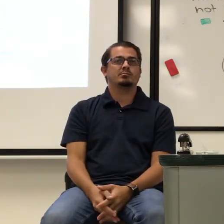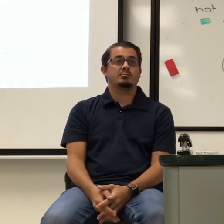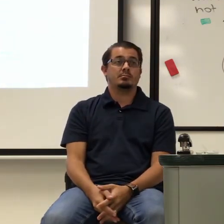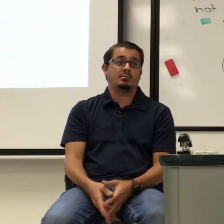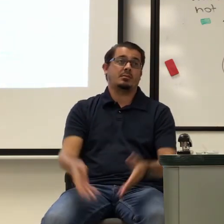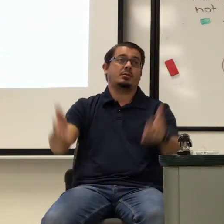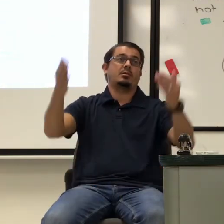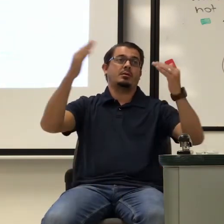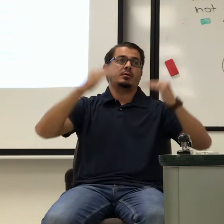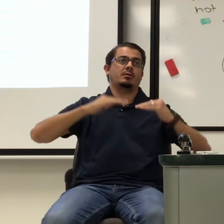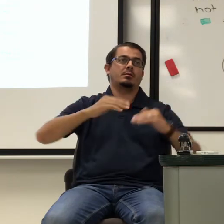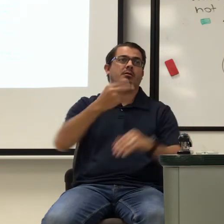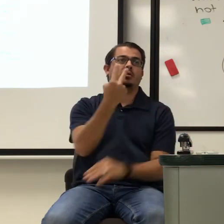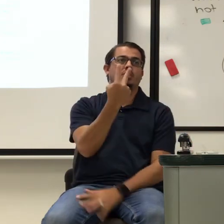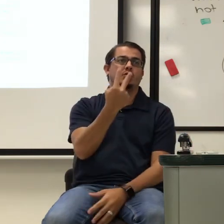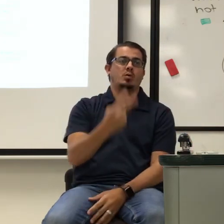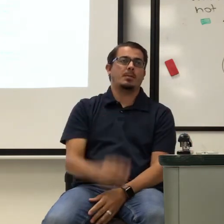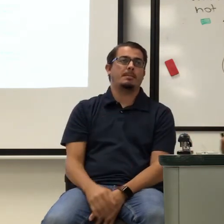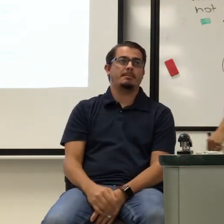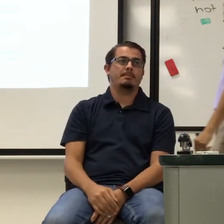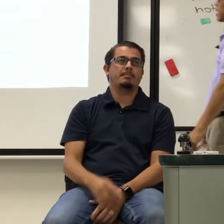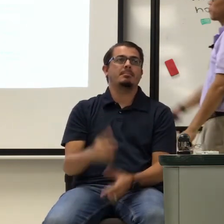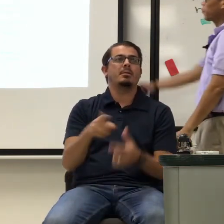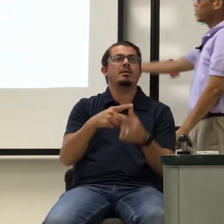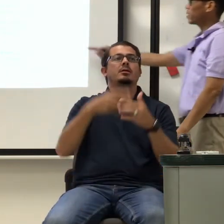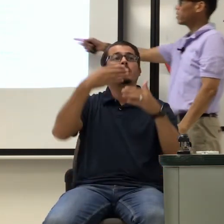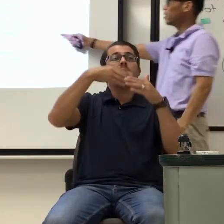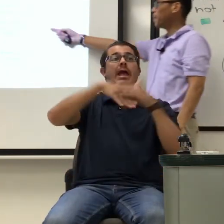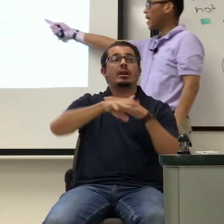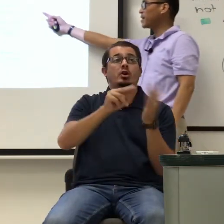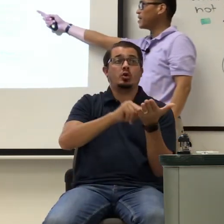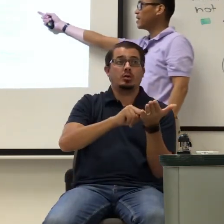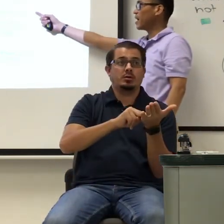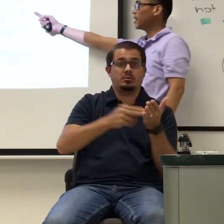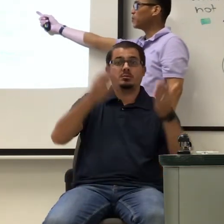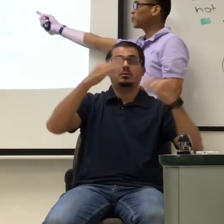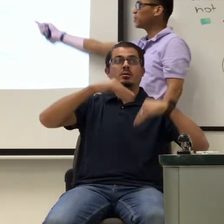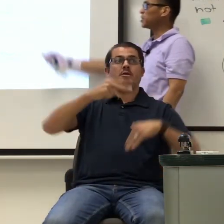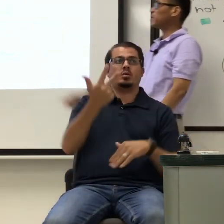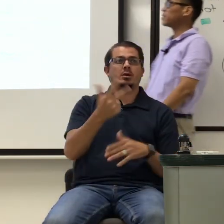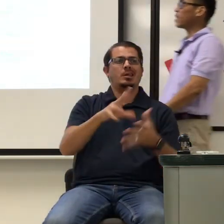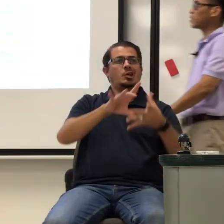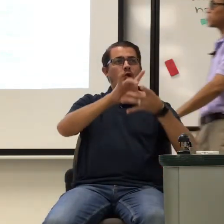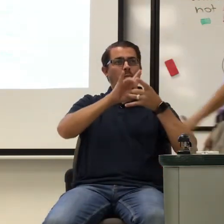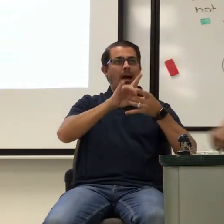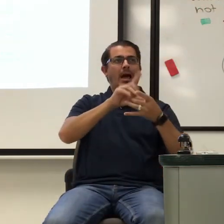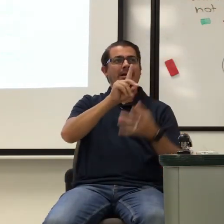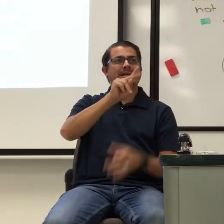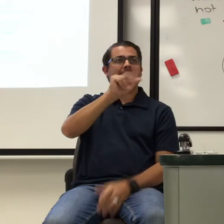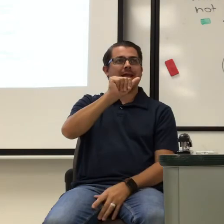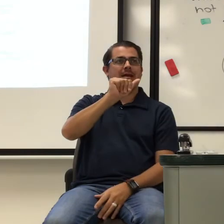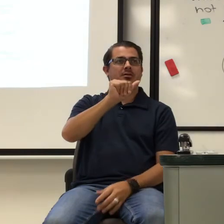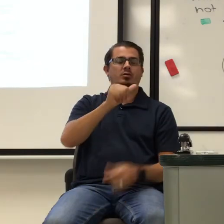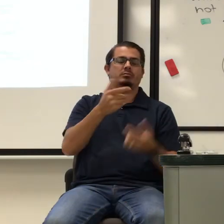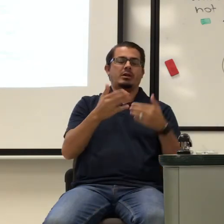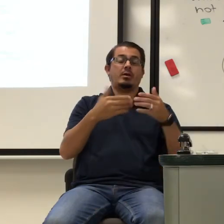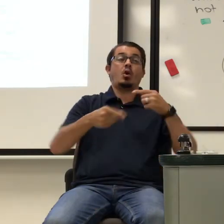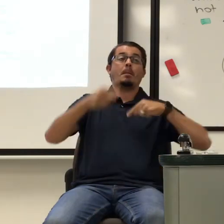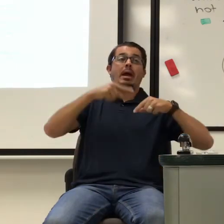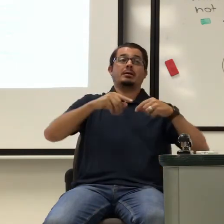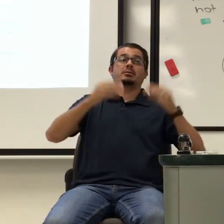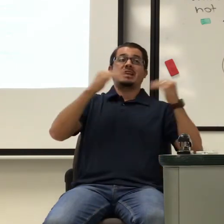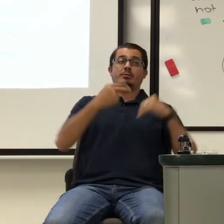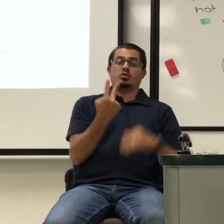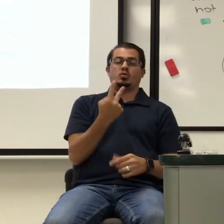Step 2, you enter the nucleus. Step 3, you bind DNA, you turn the genes on. So let's go back. Step 2,